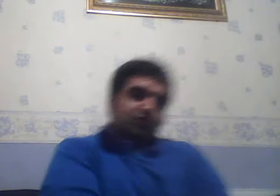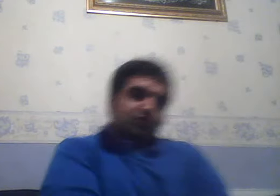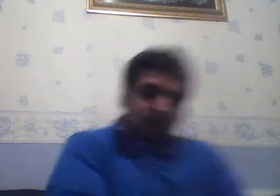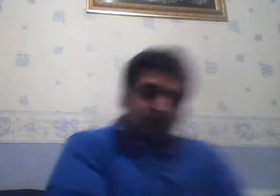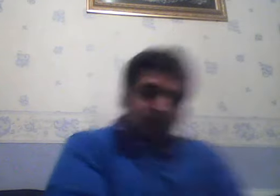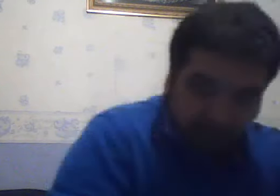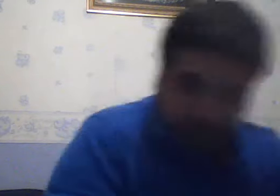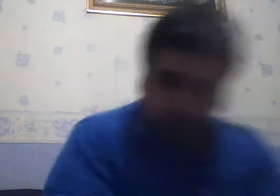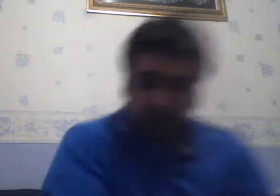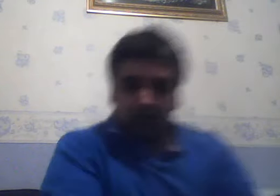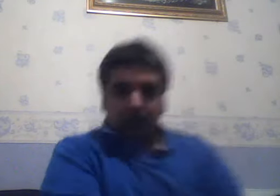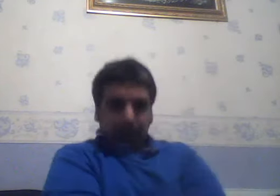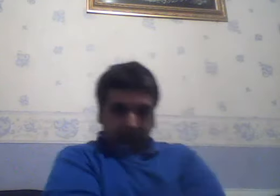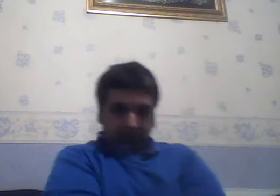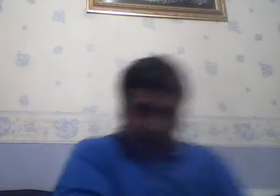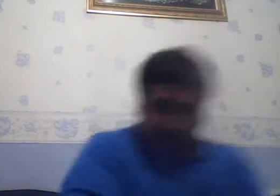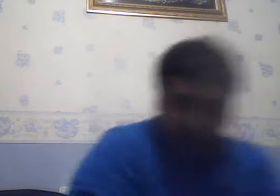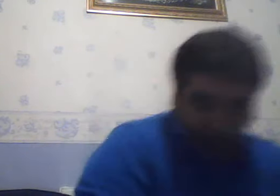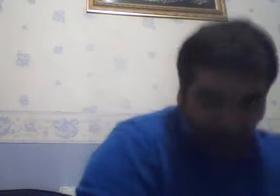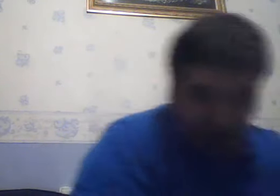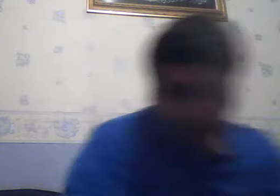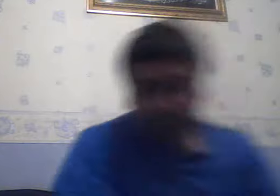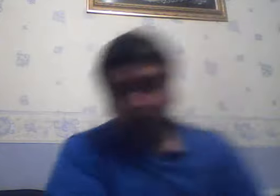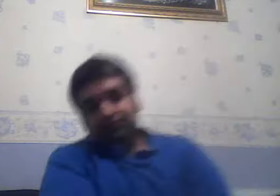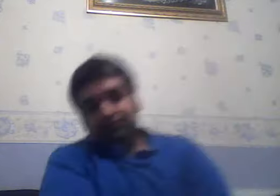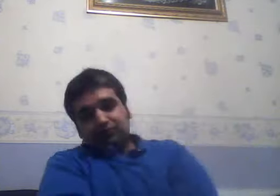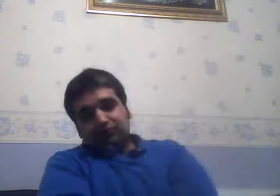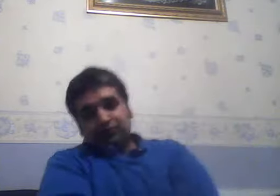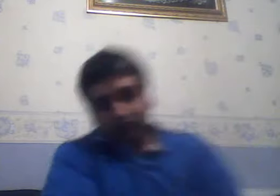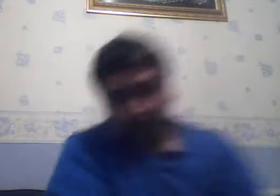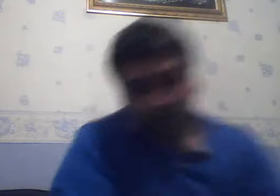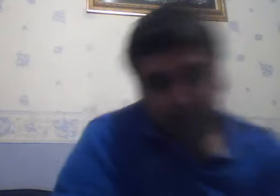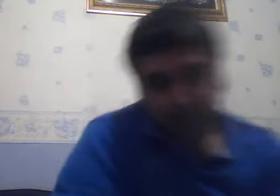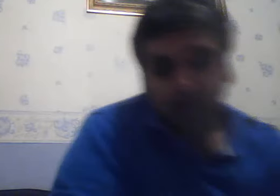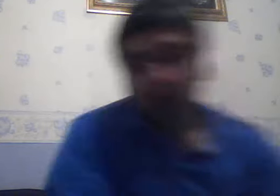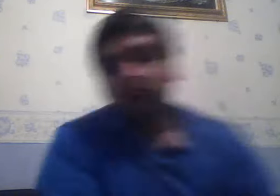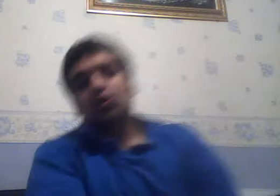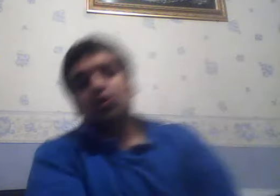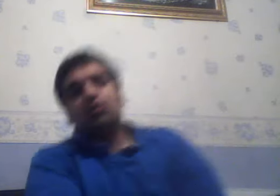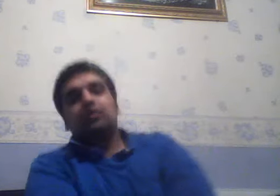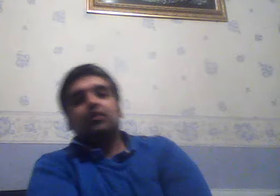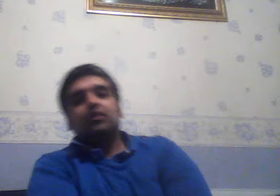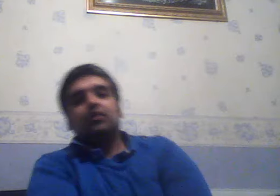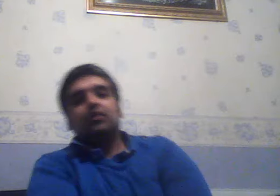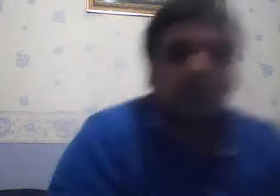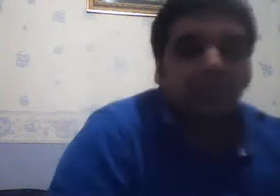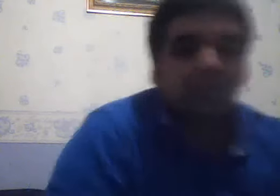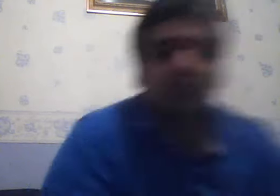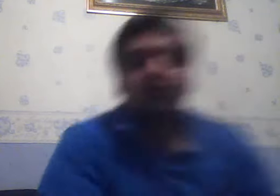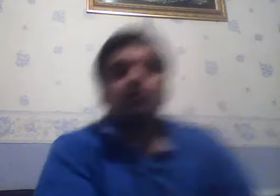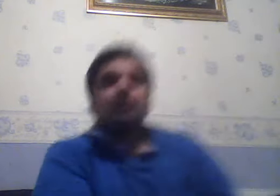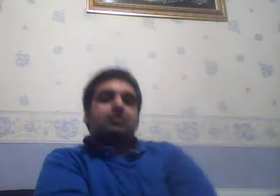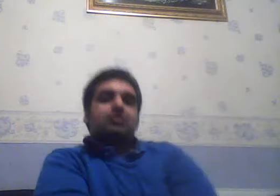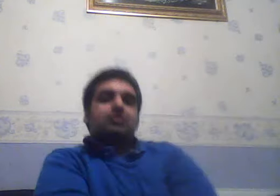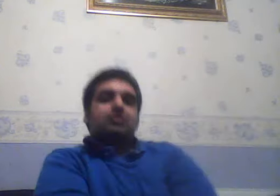can do. You mind going to the pictures later on? Yeah, sure. Give me a few minutes. I've got